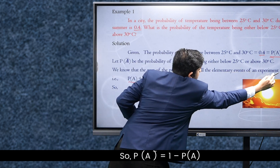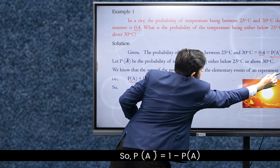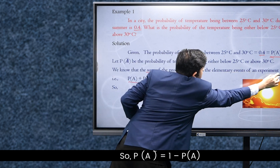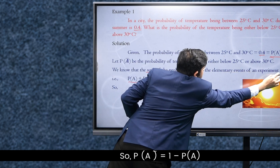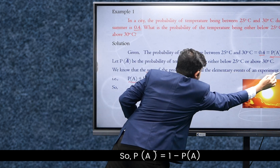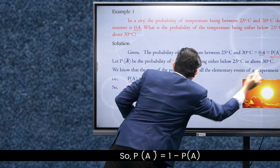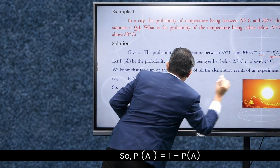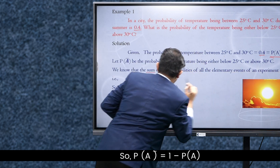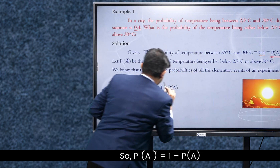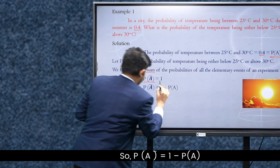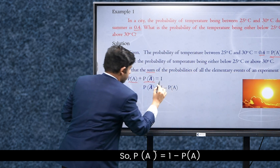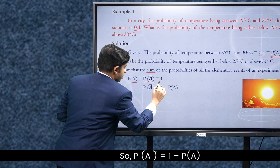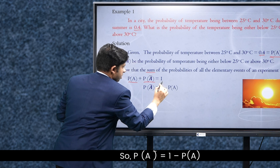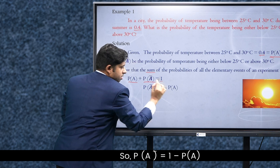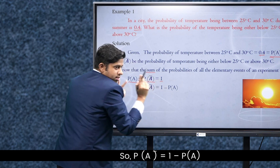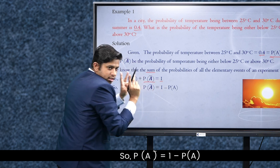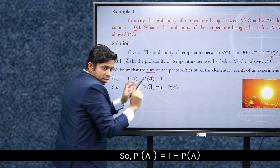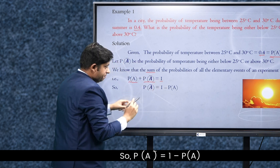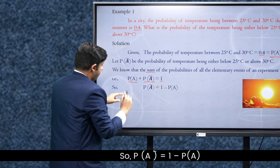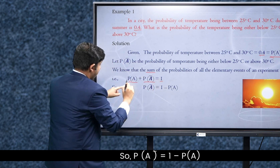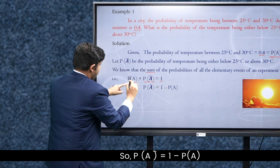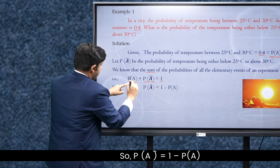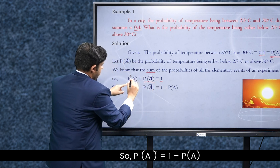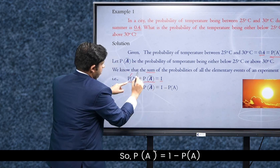So, P of A dash is equal to 1 minus P of A.